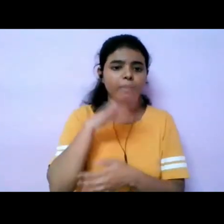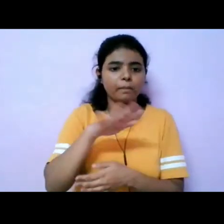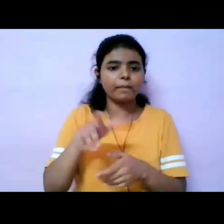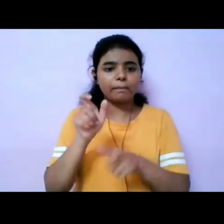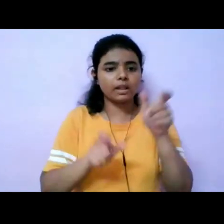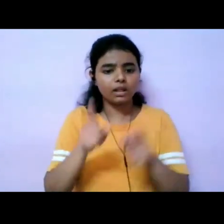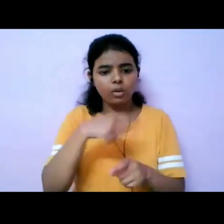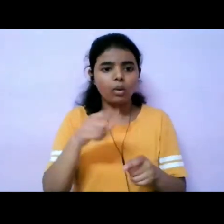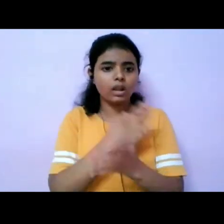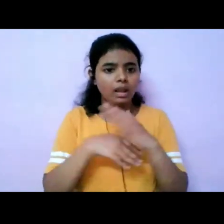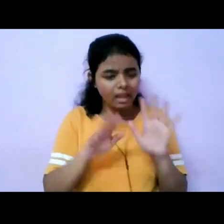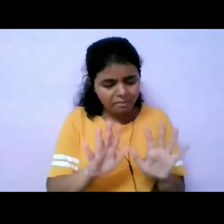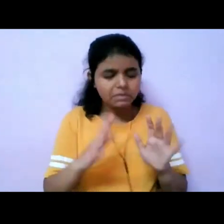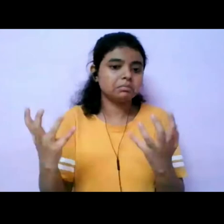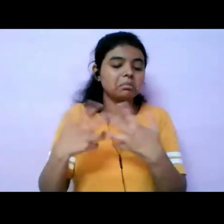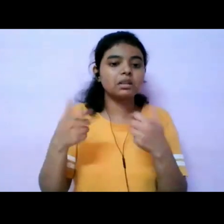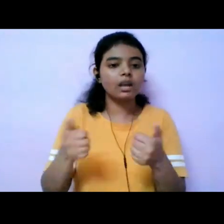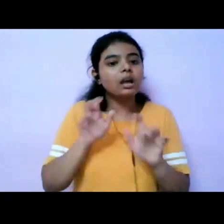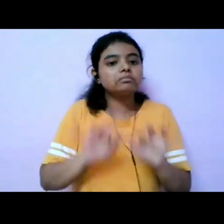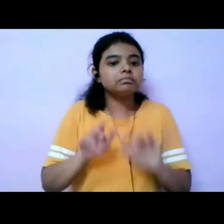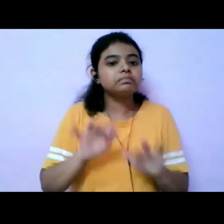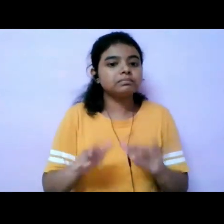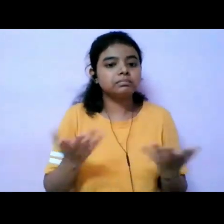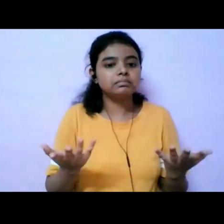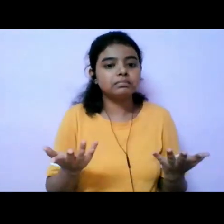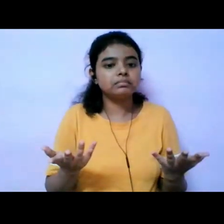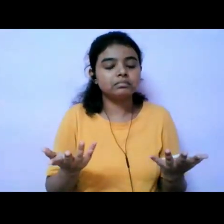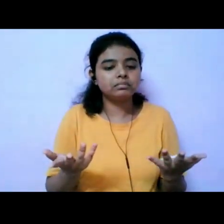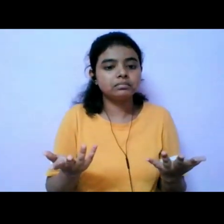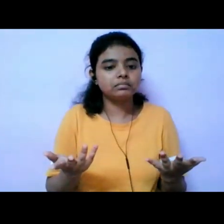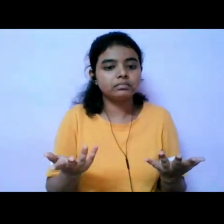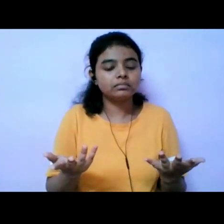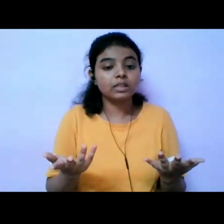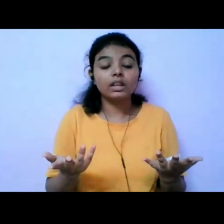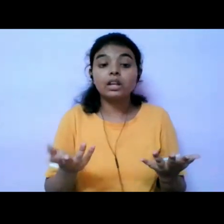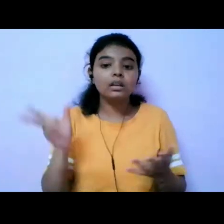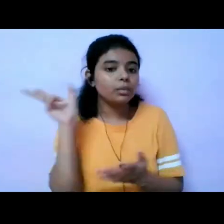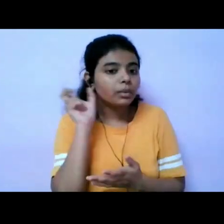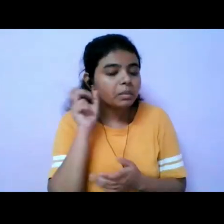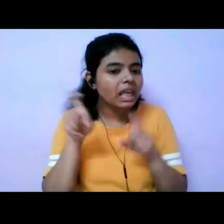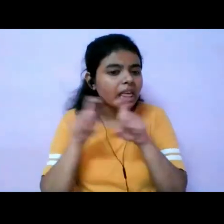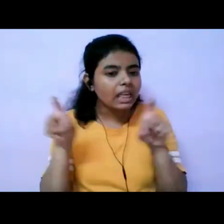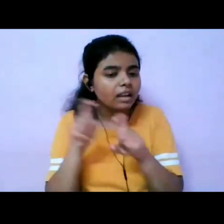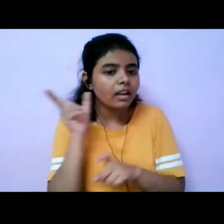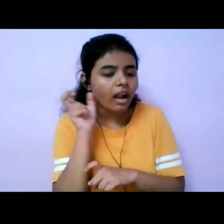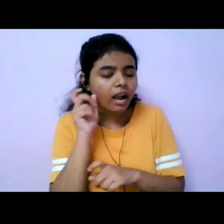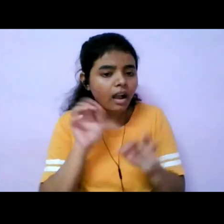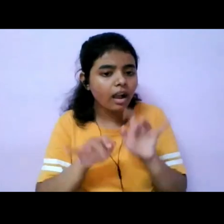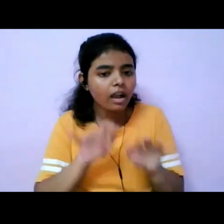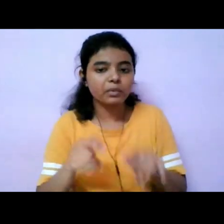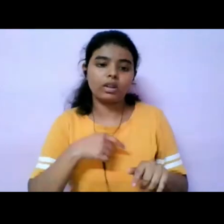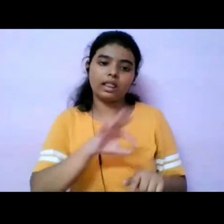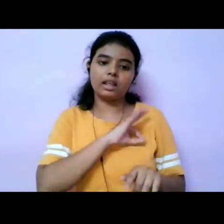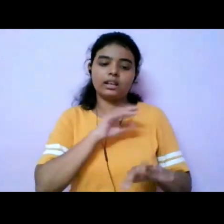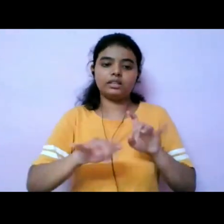It's no big secret. I type. That's kind of how I do it. The dictation is good, but I like typing,